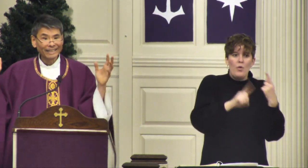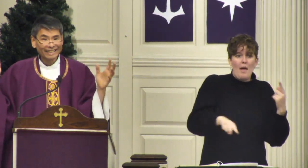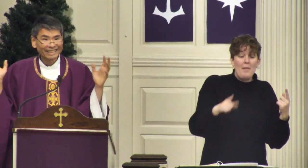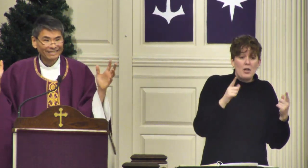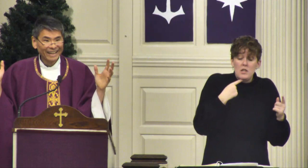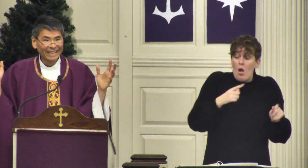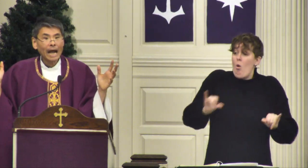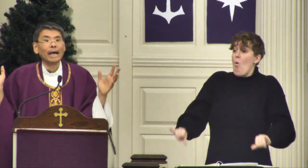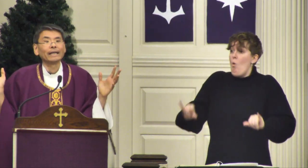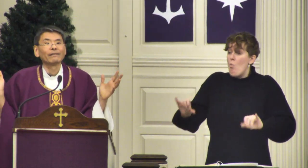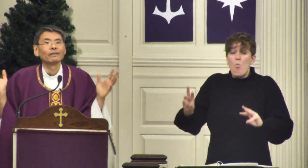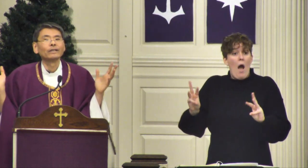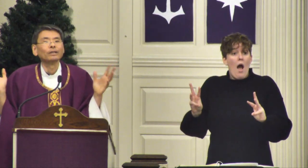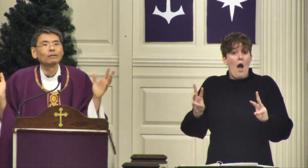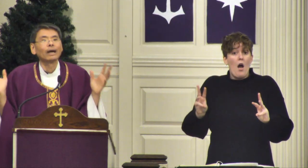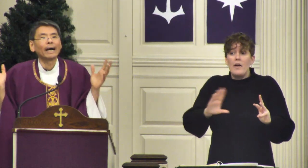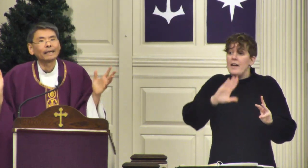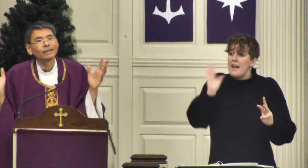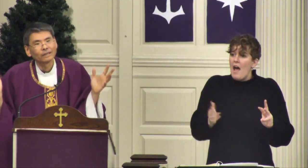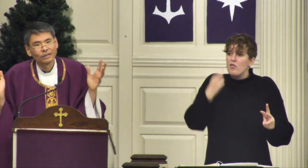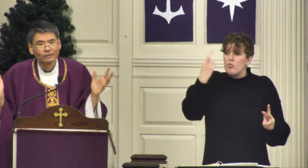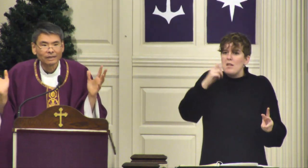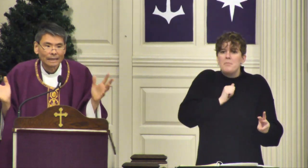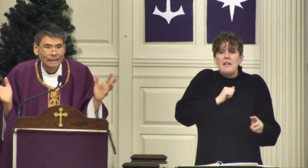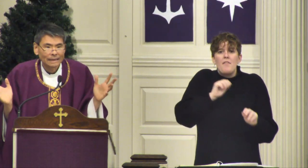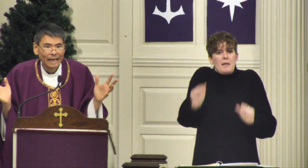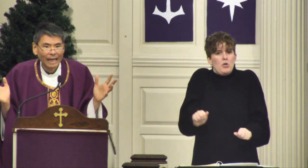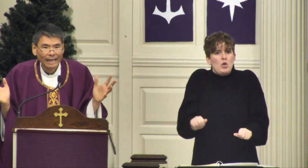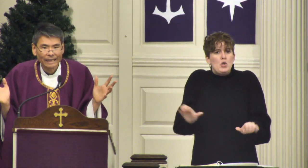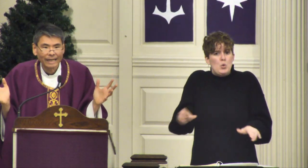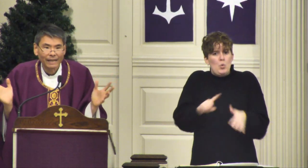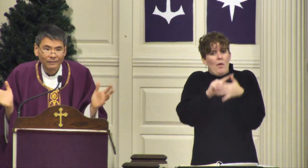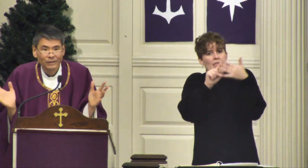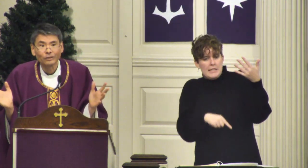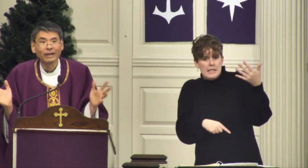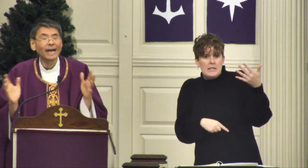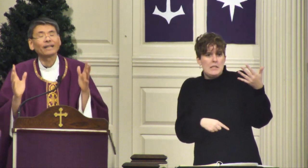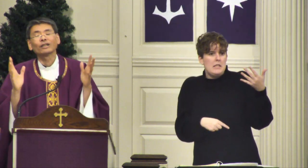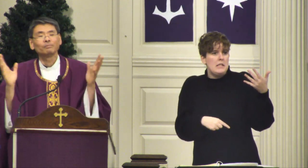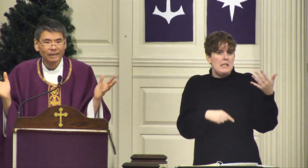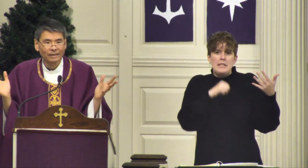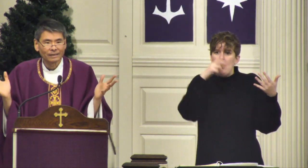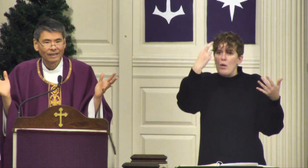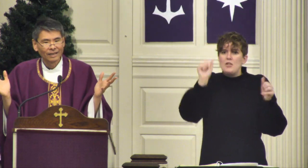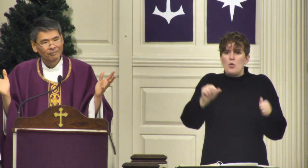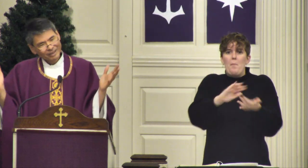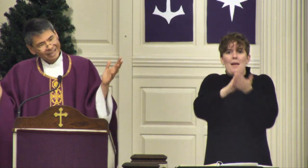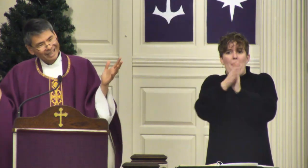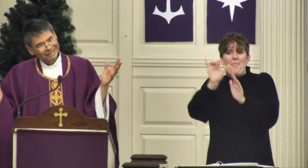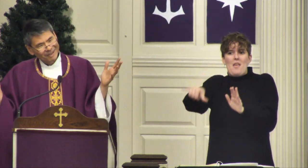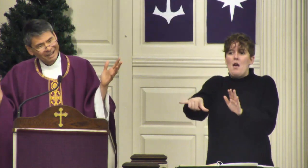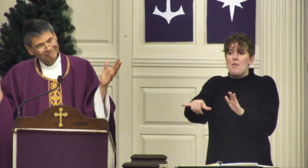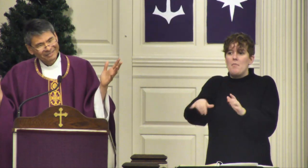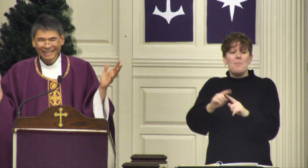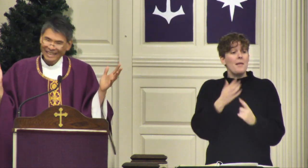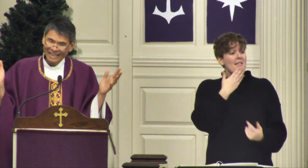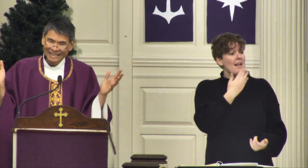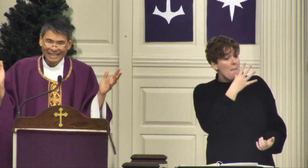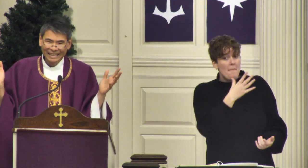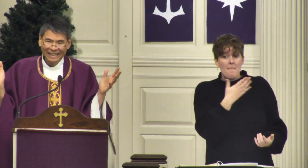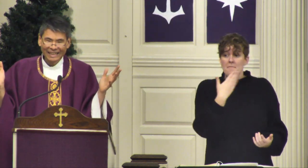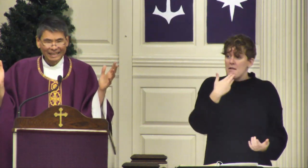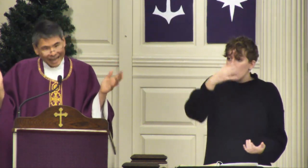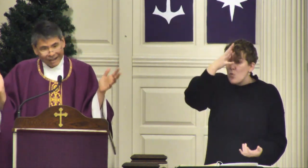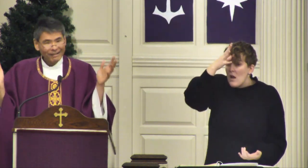wow, this is great. I never knew I could do this. I never knew I could be this. But thanks, Mom. Thanks,